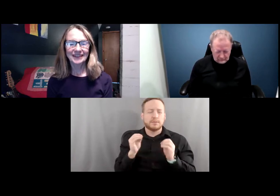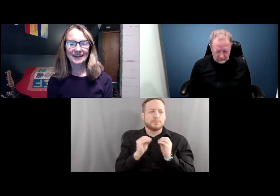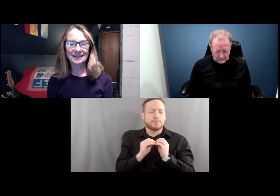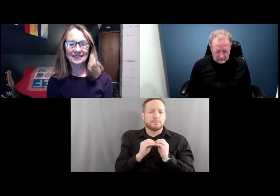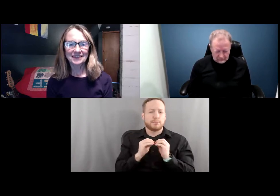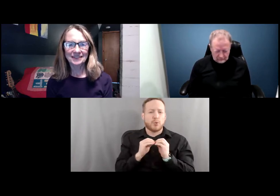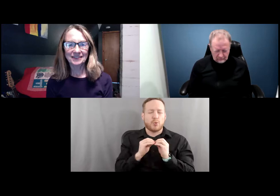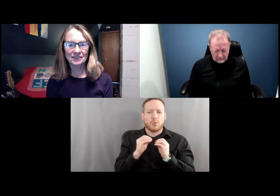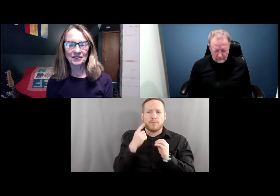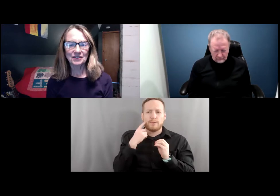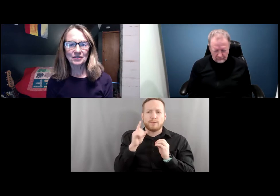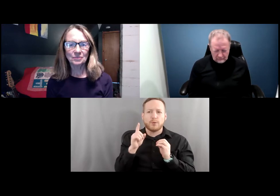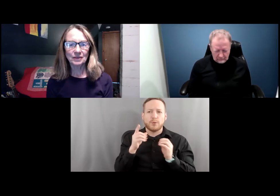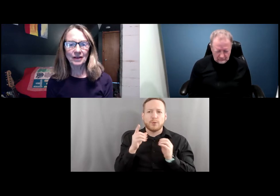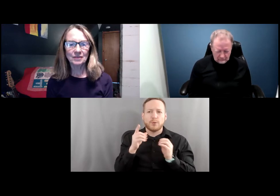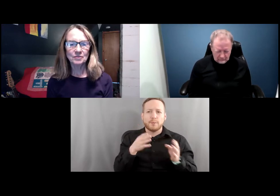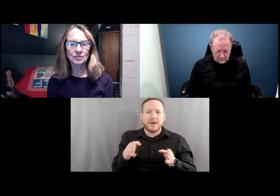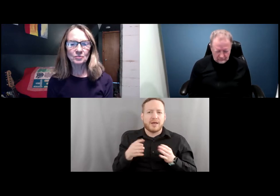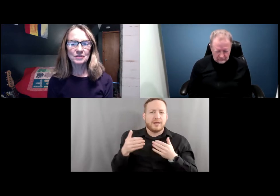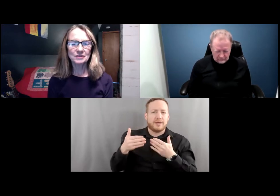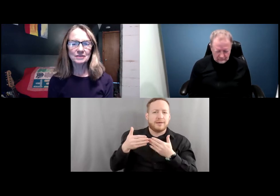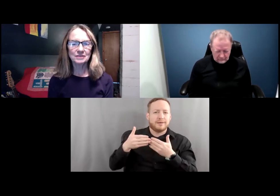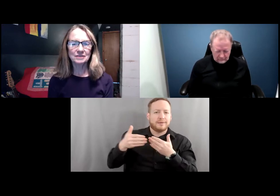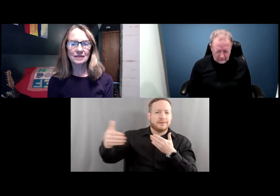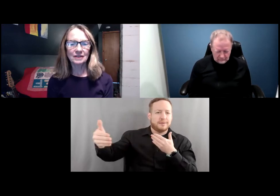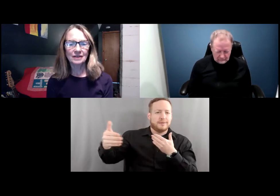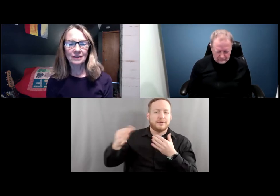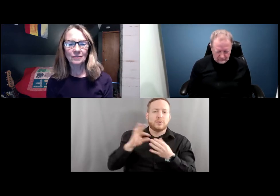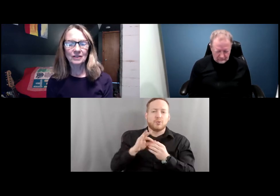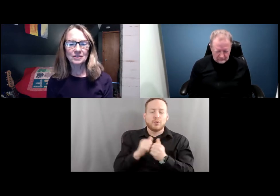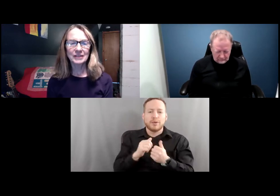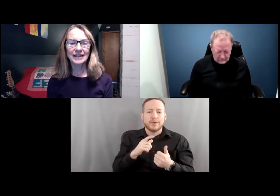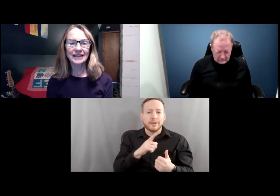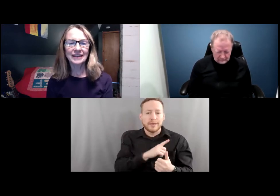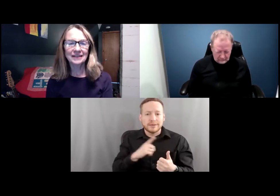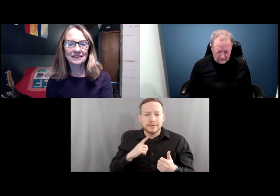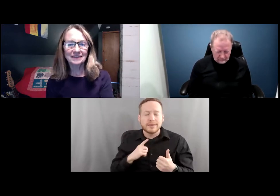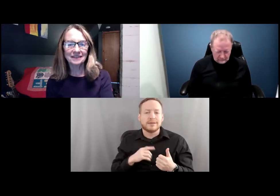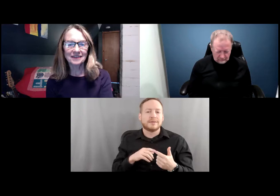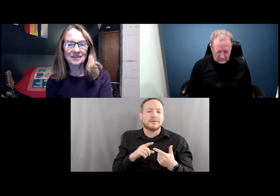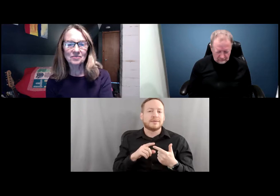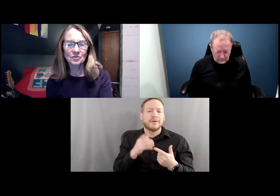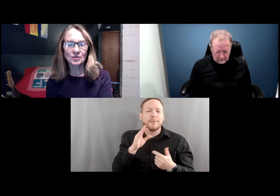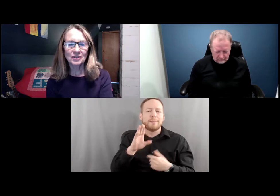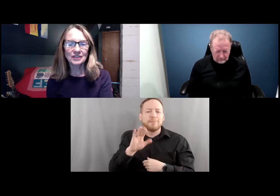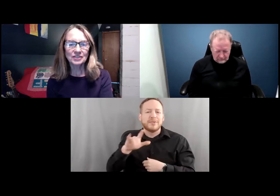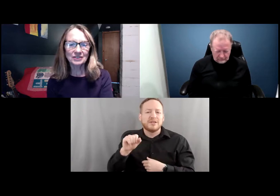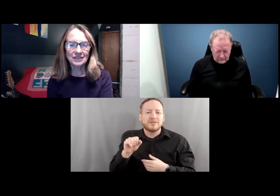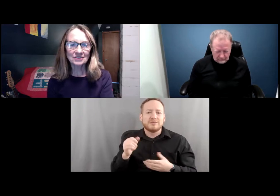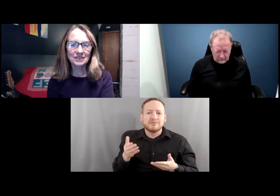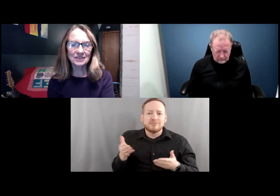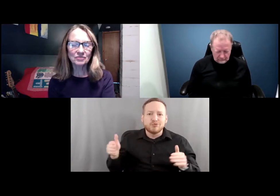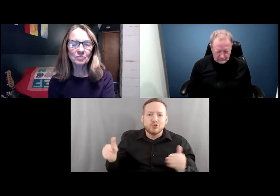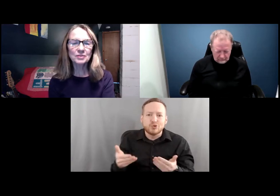I added a third item of new business. I wanted to plan ahead for